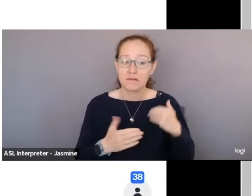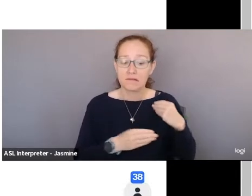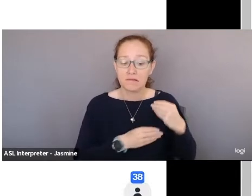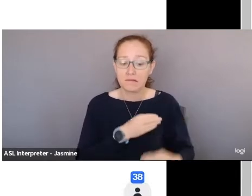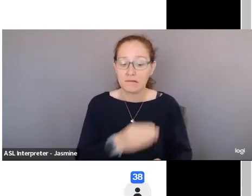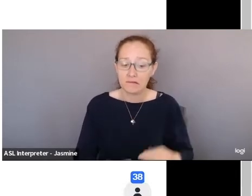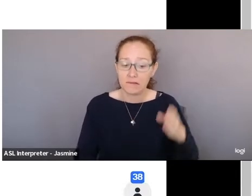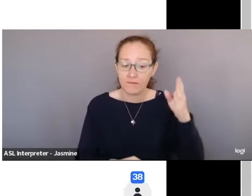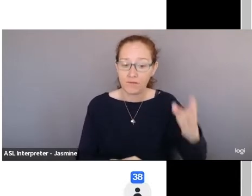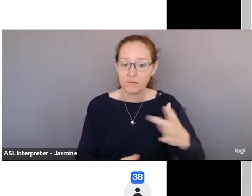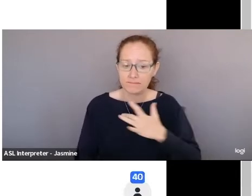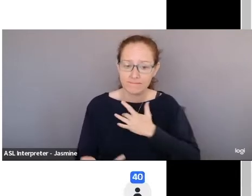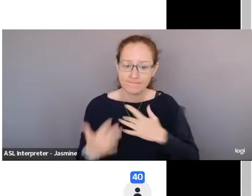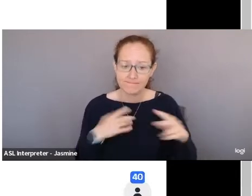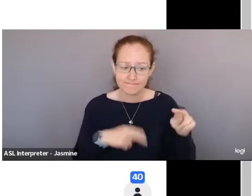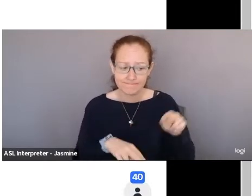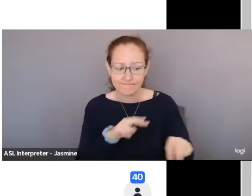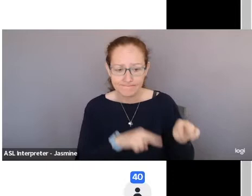children,